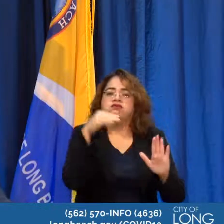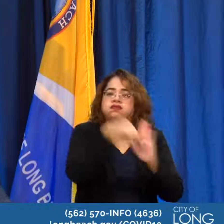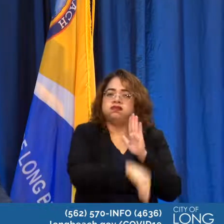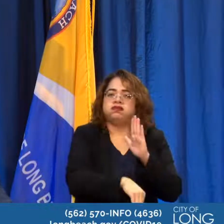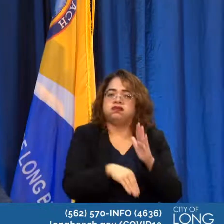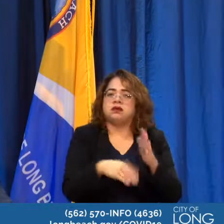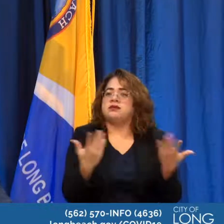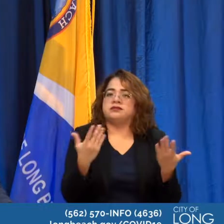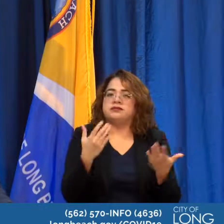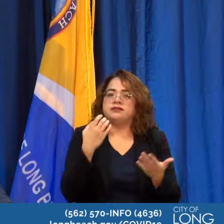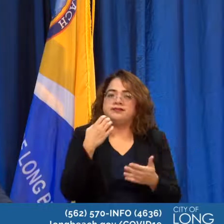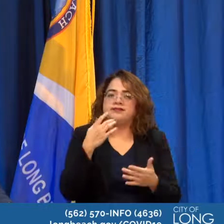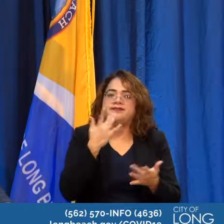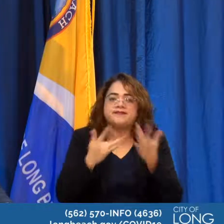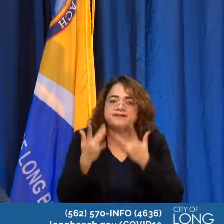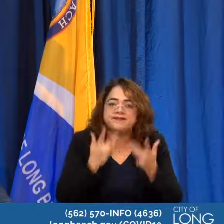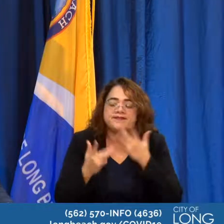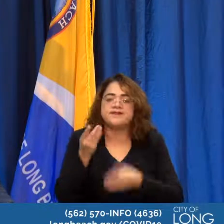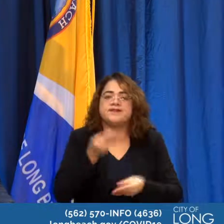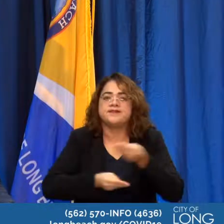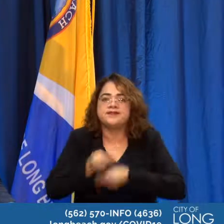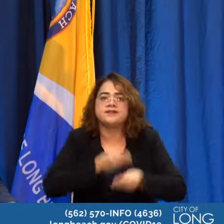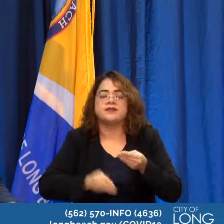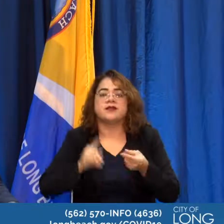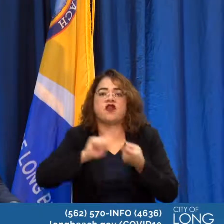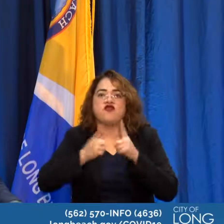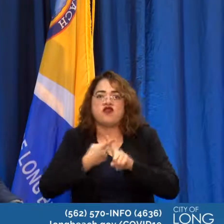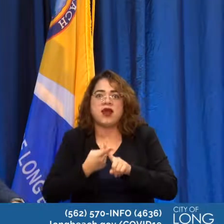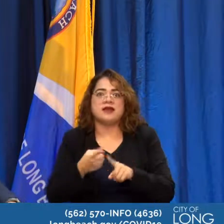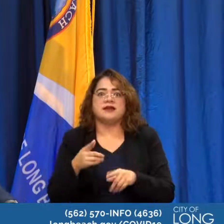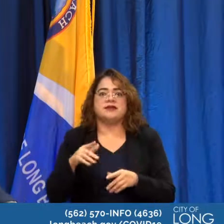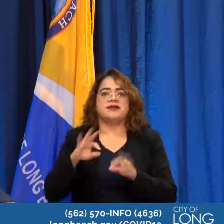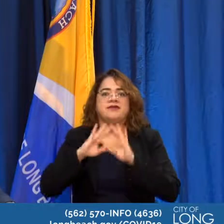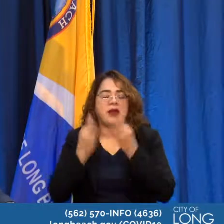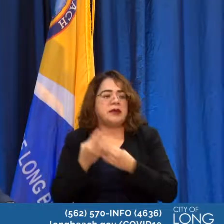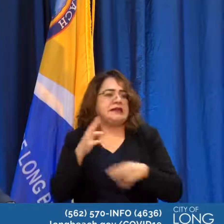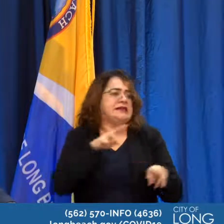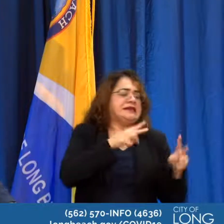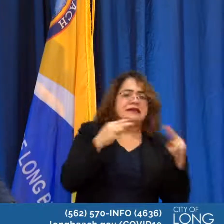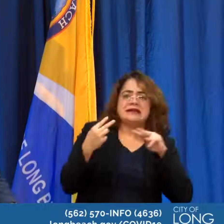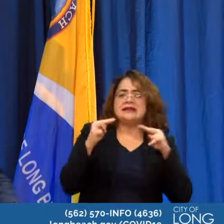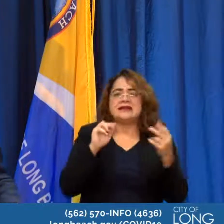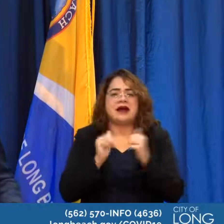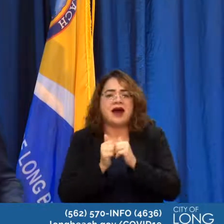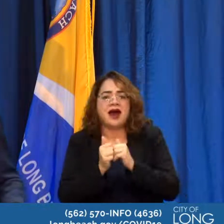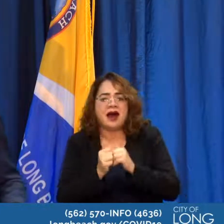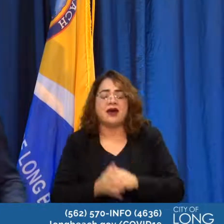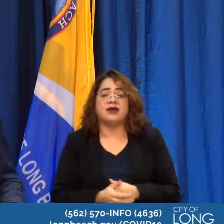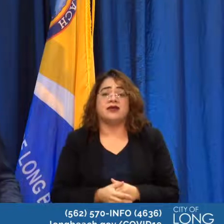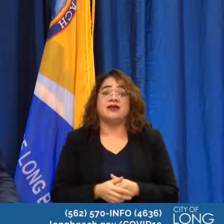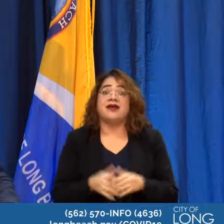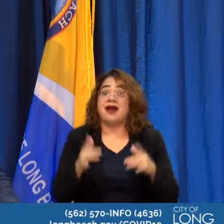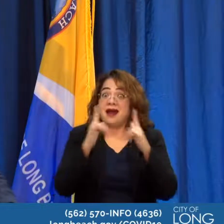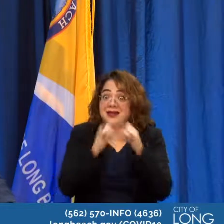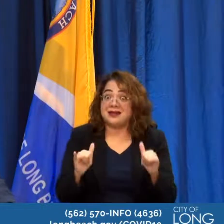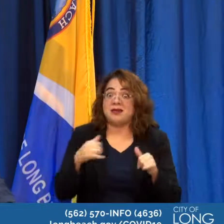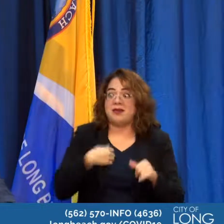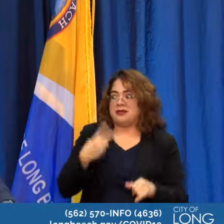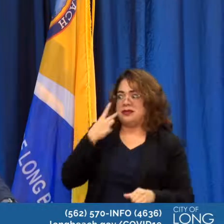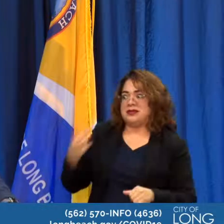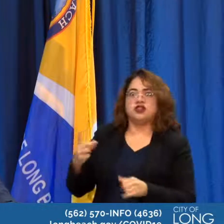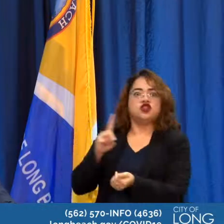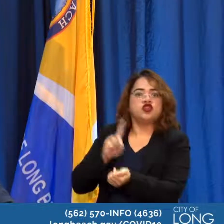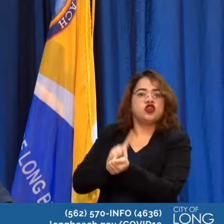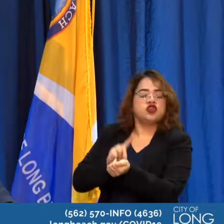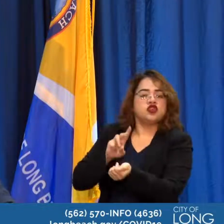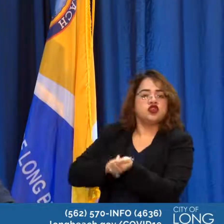friends and people we have in the community. But I also know that the doctors and the nurses in our hospitals need our help,